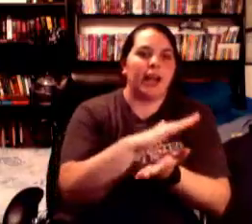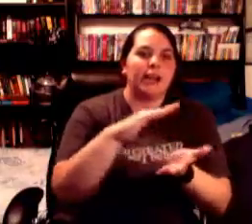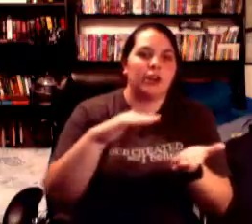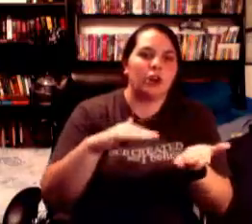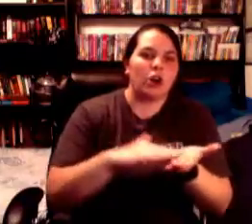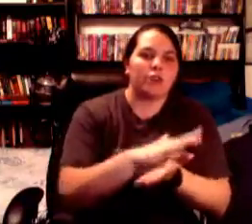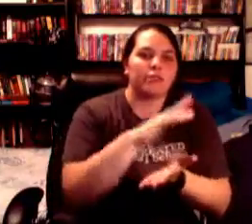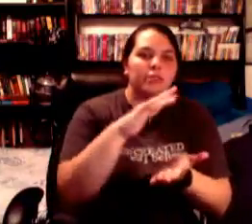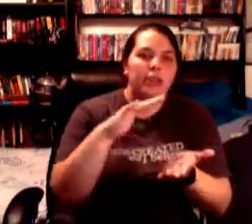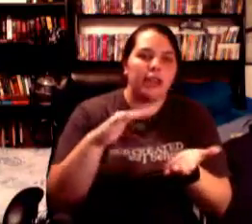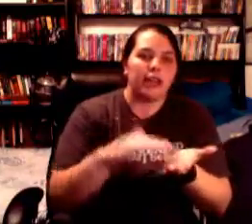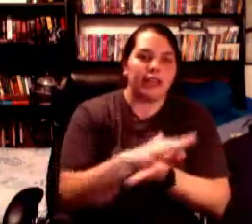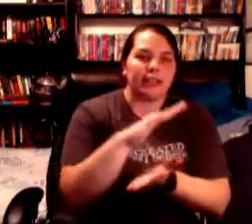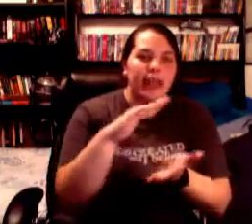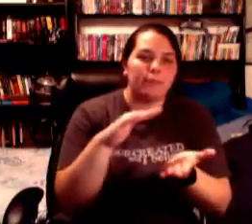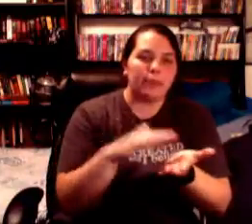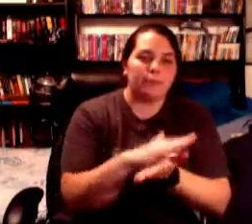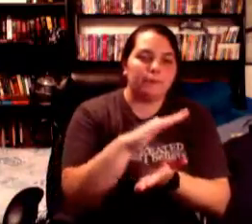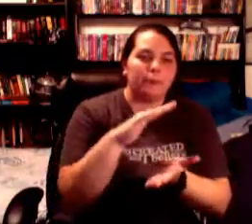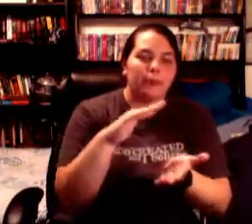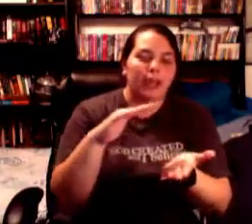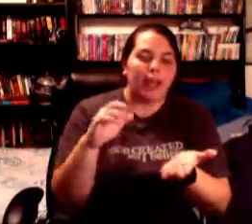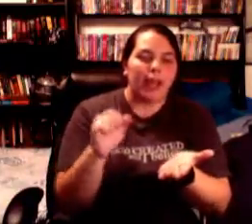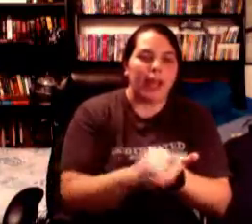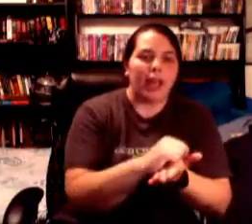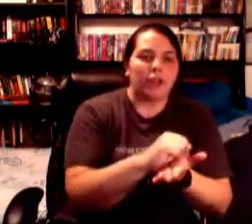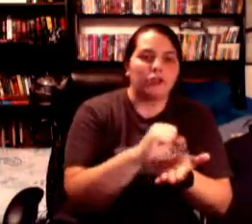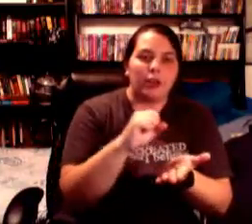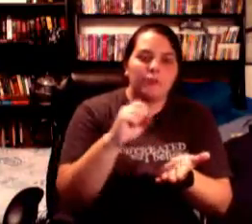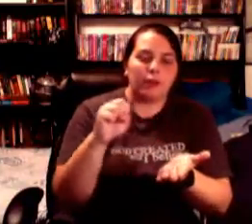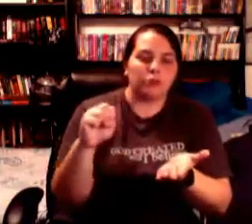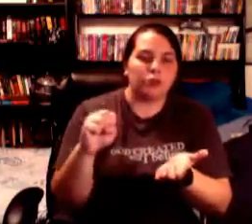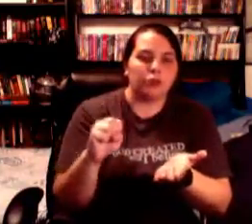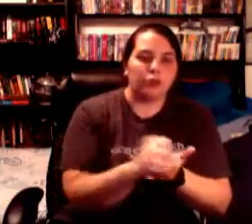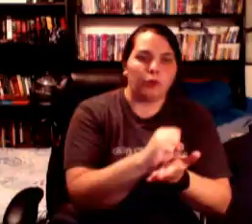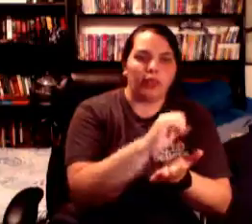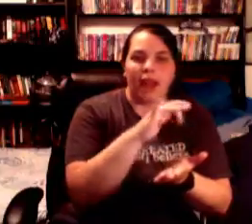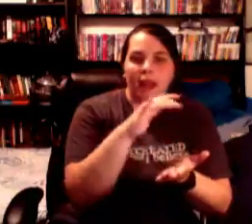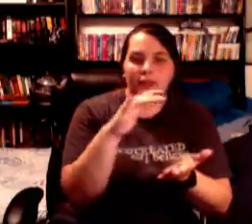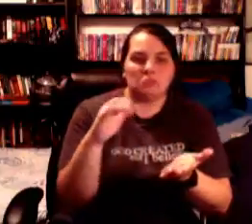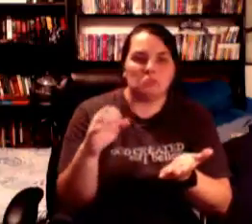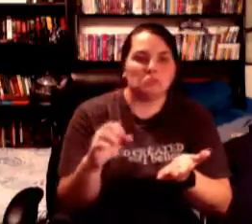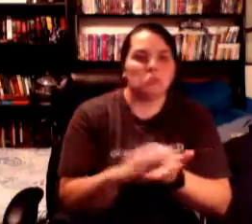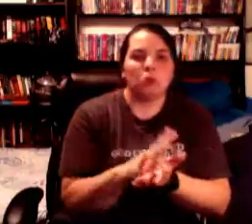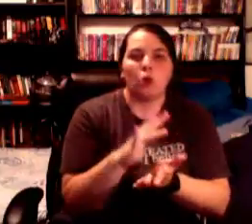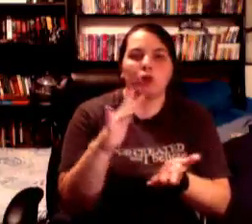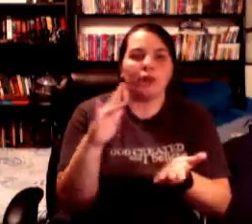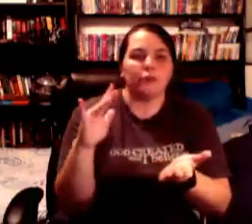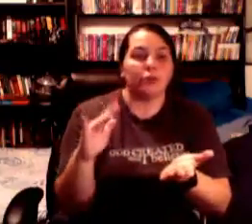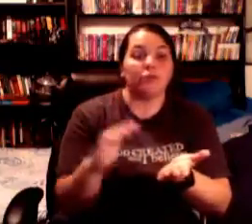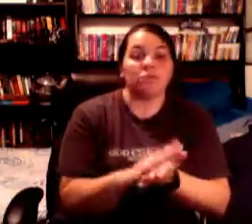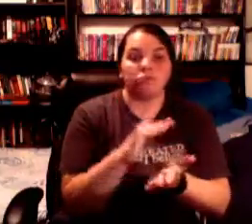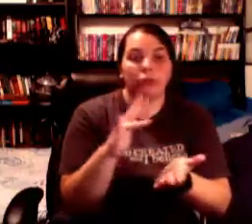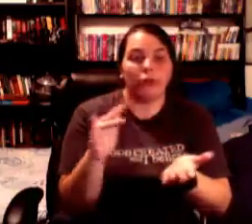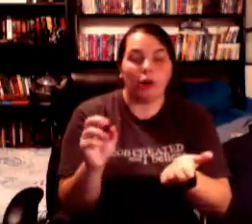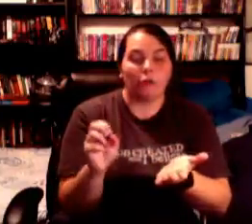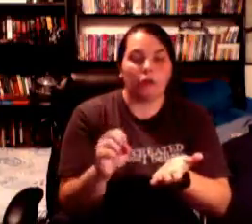slide it across, kind of tap it. Sometimes you do like an S, whatever you feel comfortable